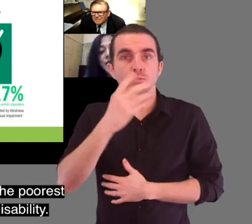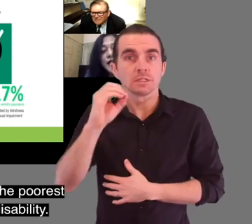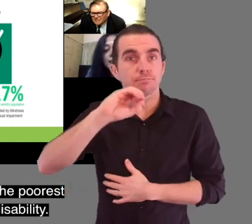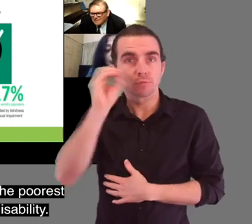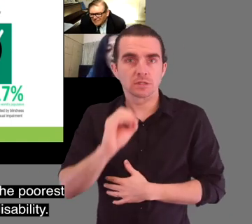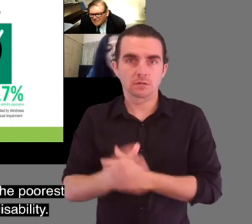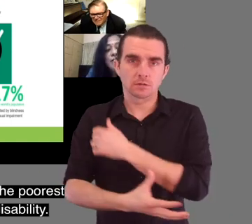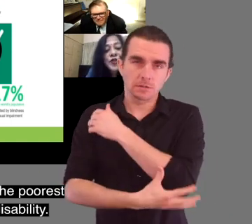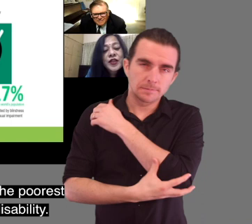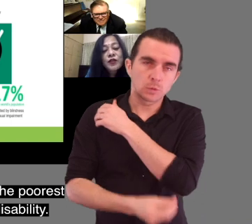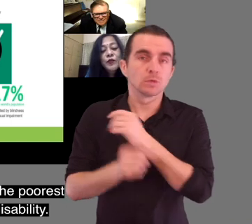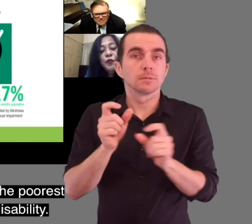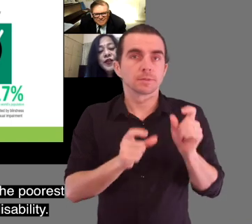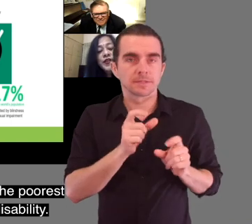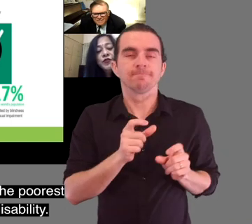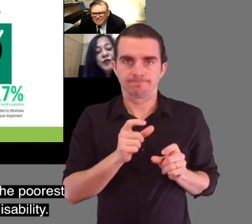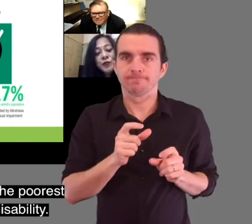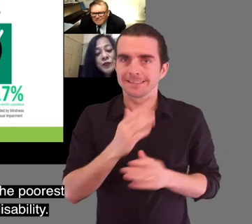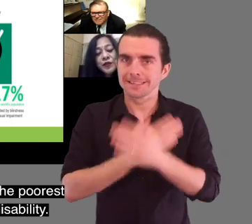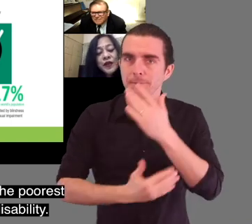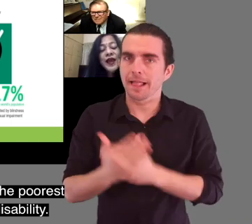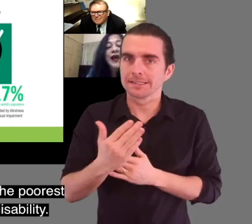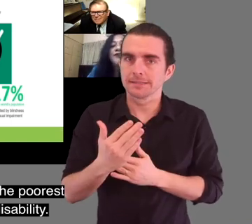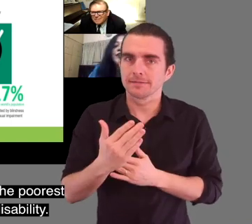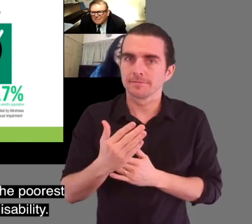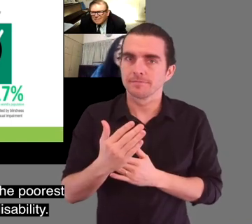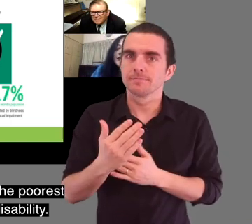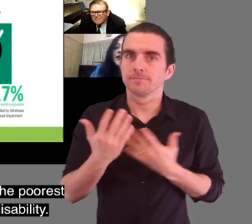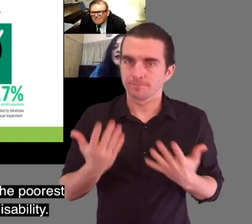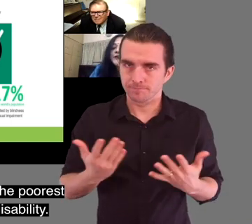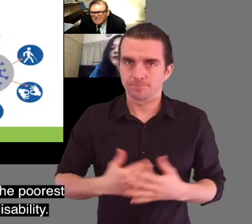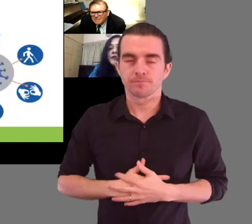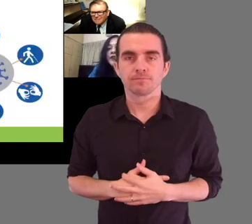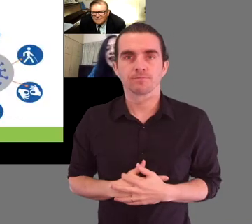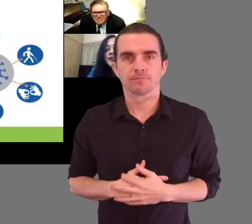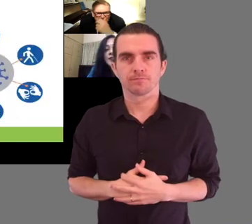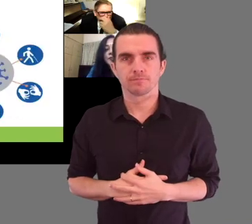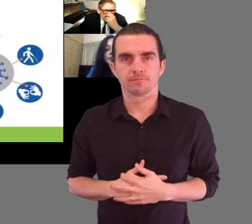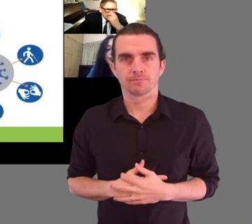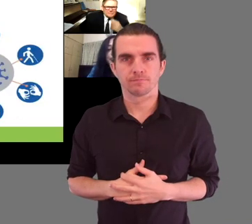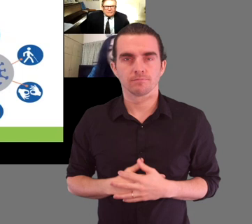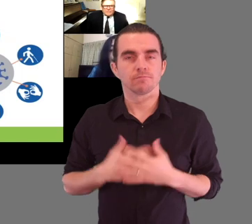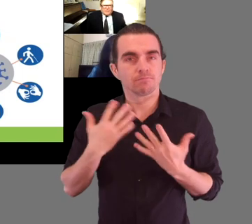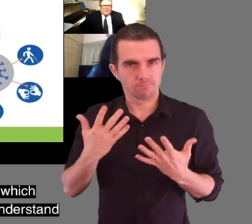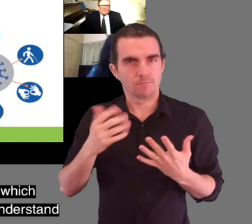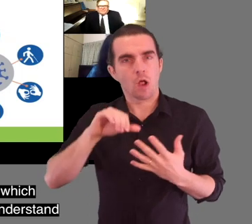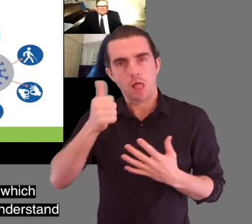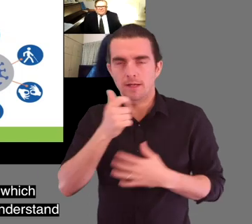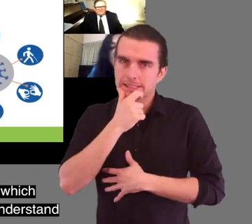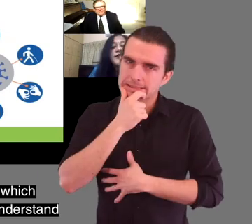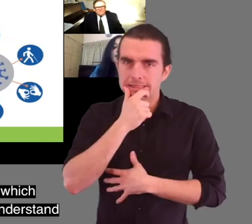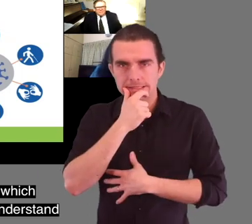found that 20% of the poorest of the people have a disability. Next. The